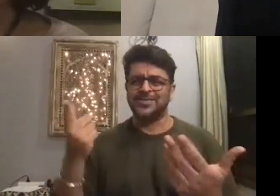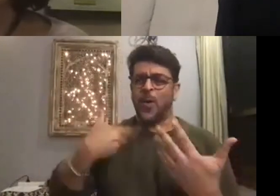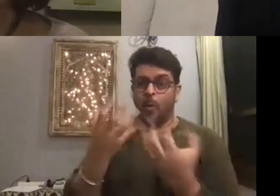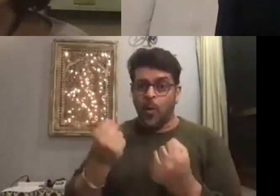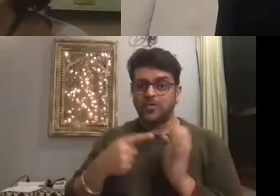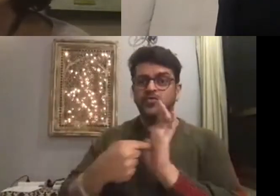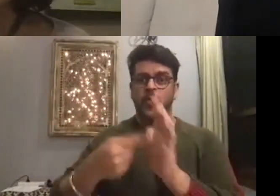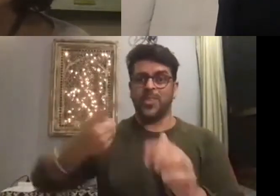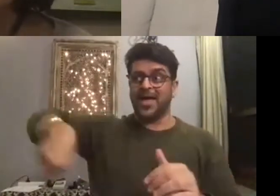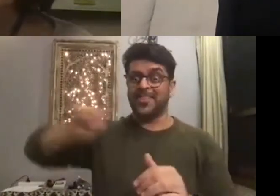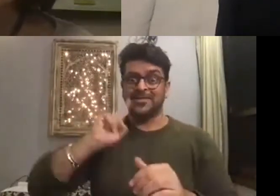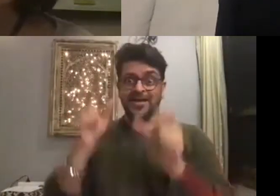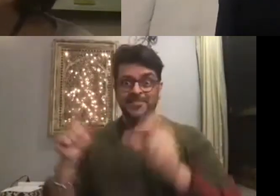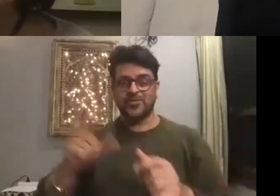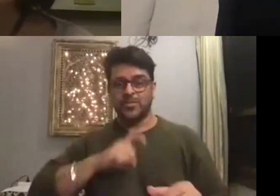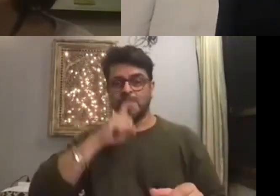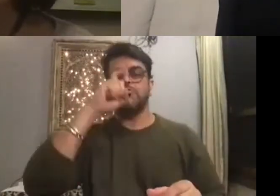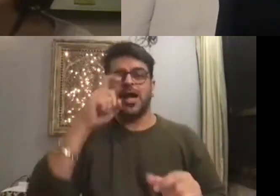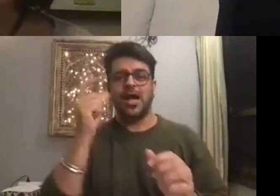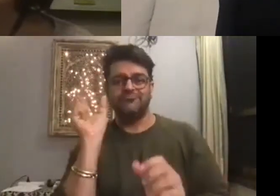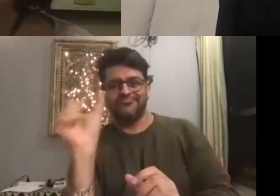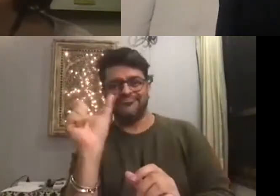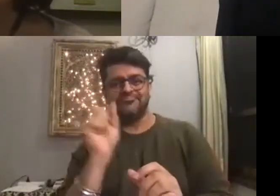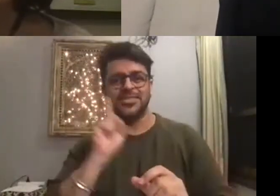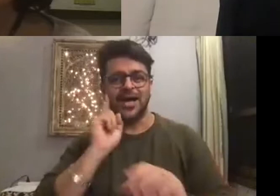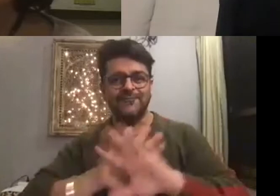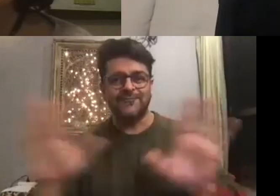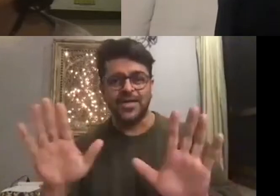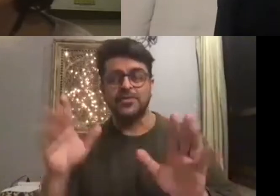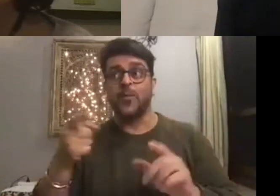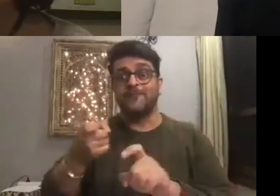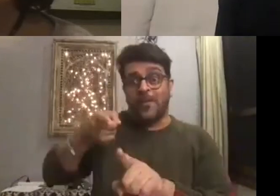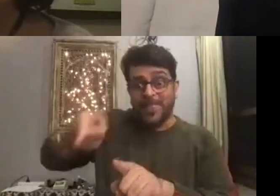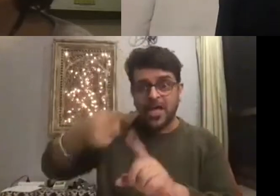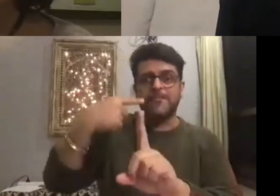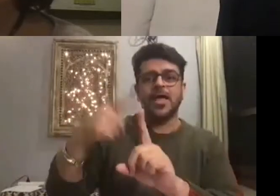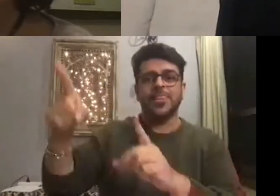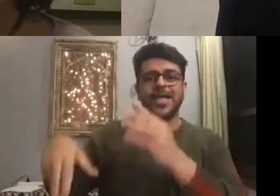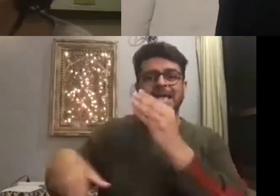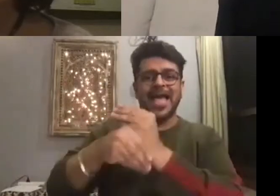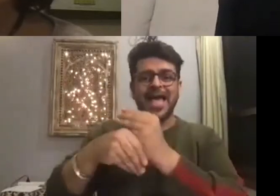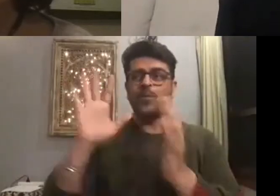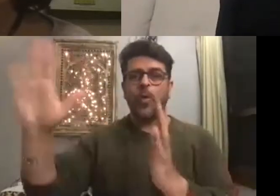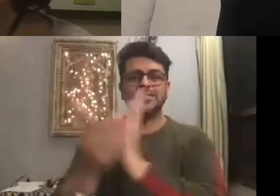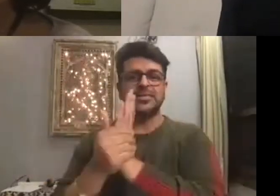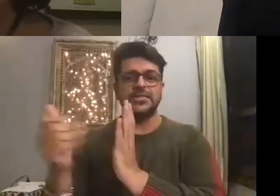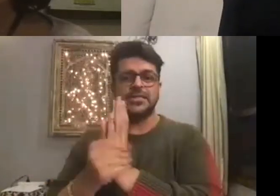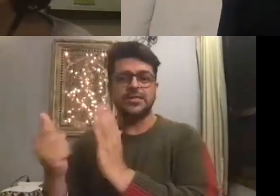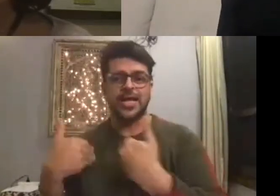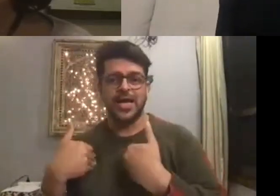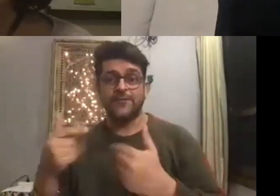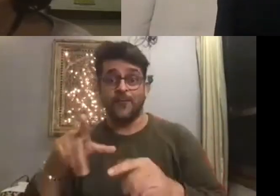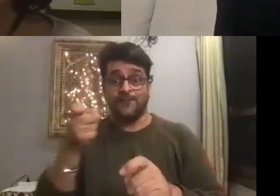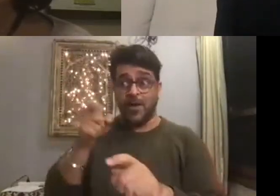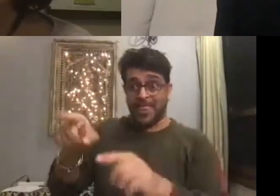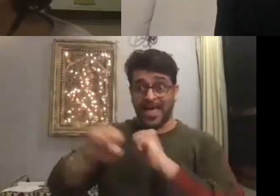terminology, which are wrong labels which we are given. So we would just wanted to show people the pride of calling ourselves deaf. So from there, they could just